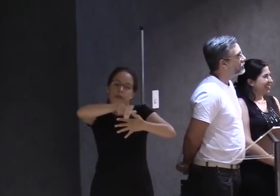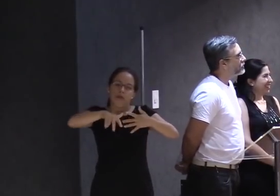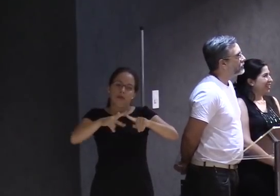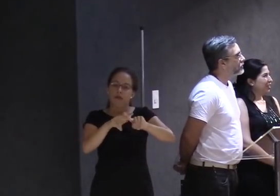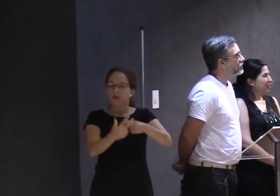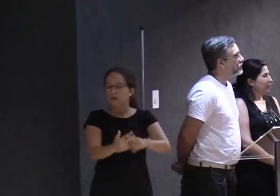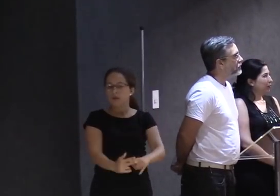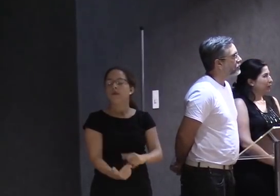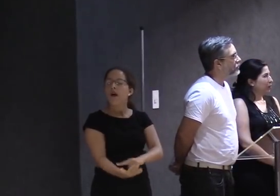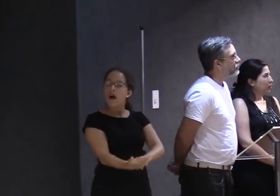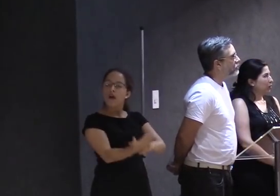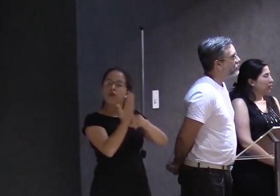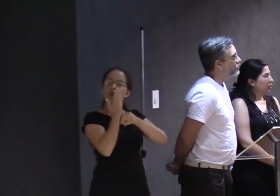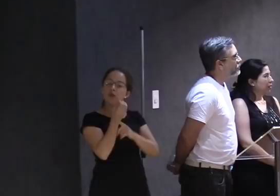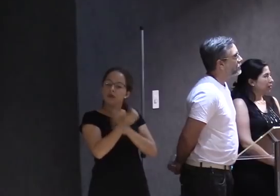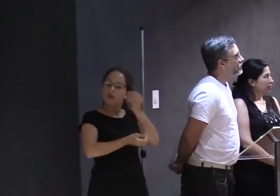têm